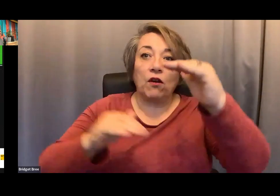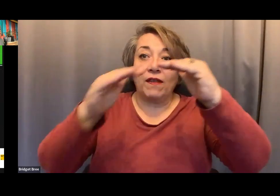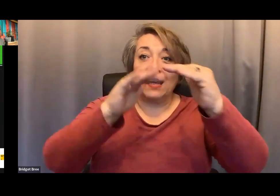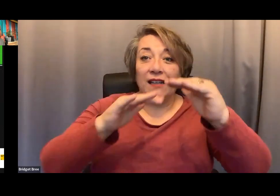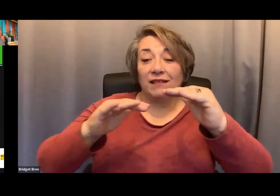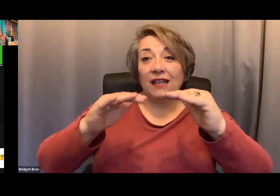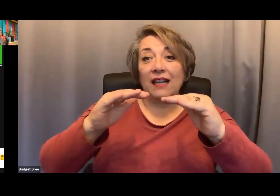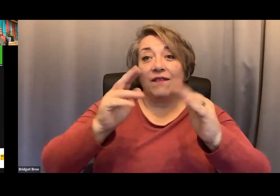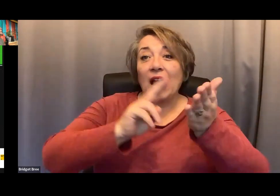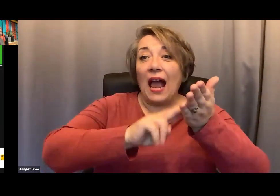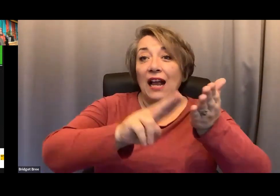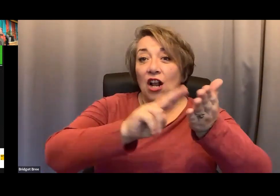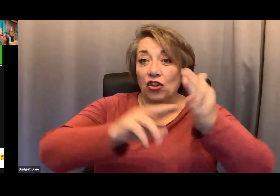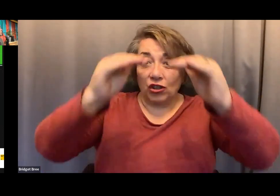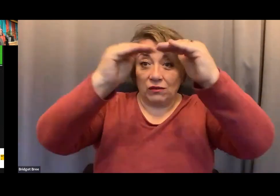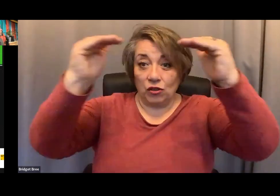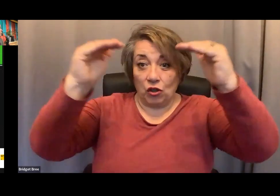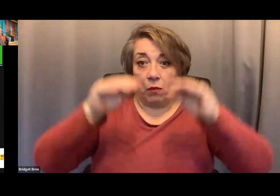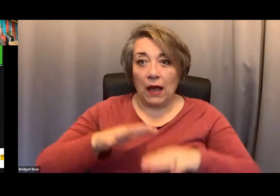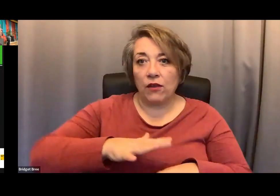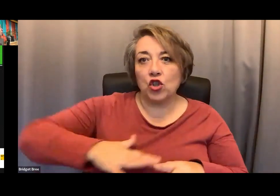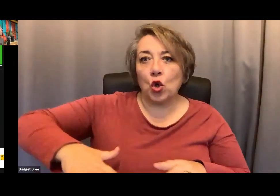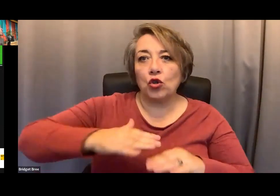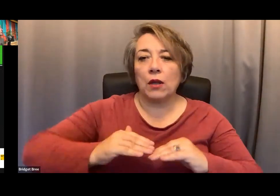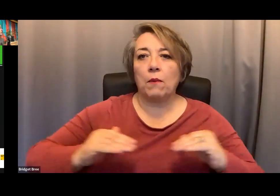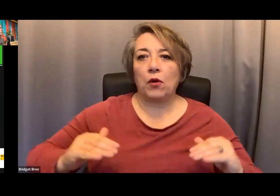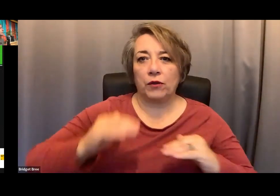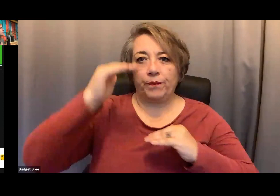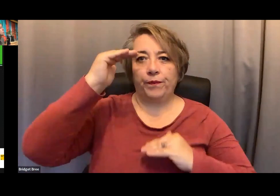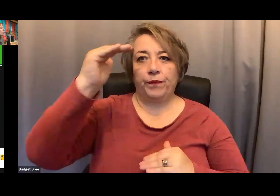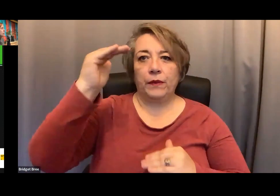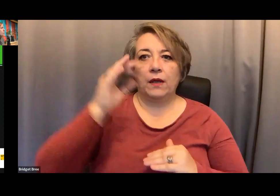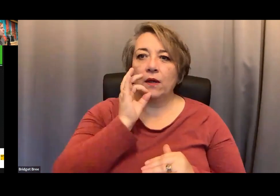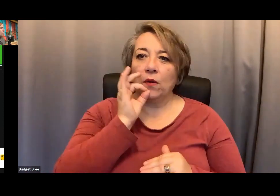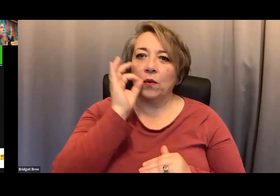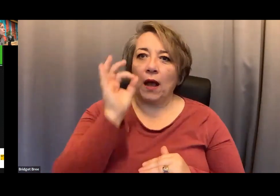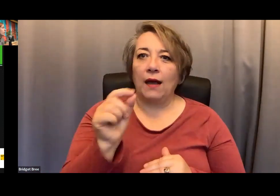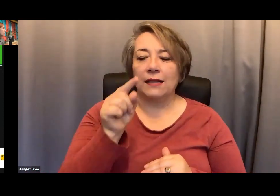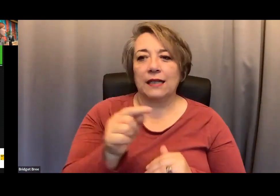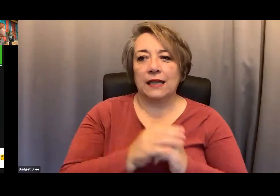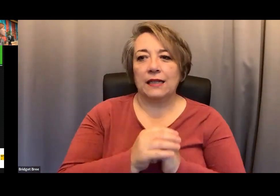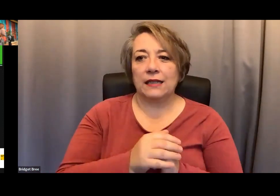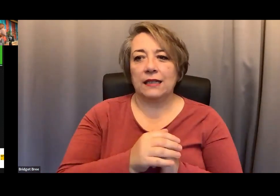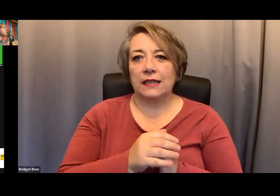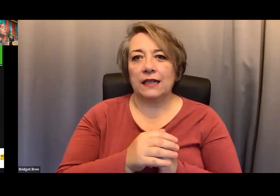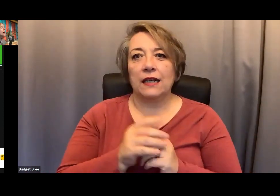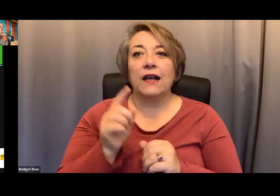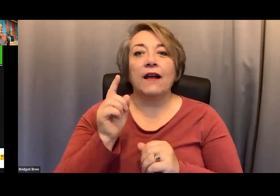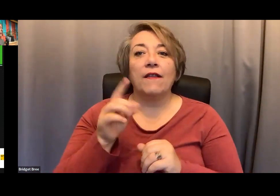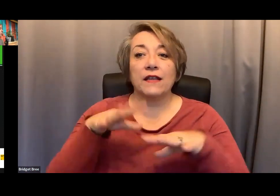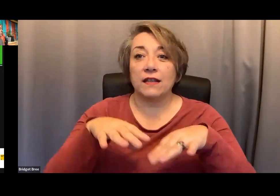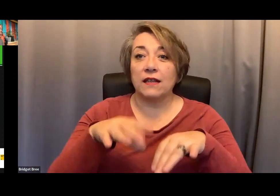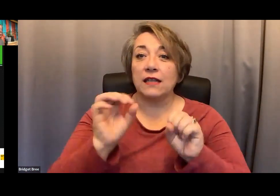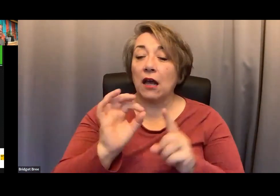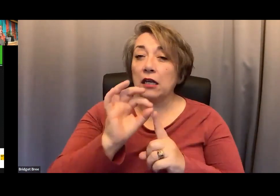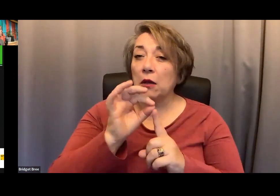bottom, we ask this guiding question for all of our places. And this is the starting point for bringing our places, our cities, our town,